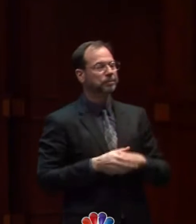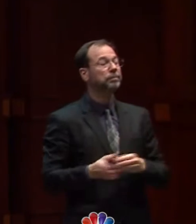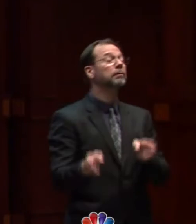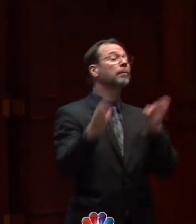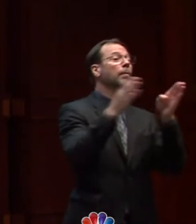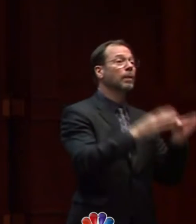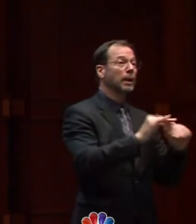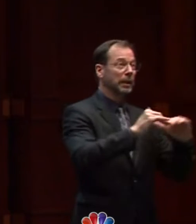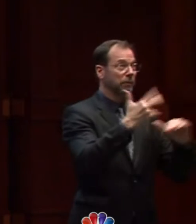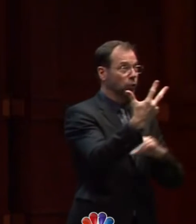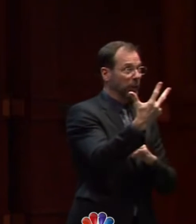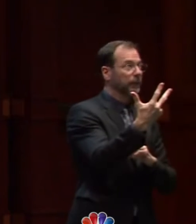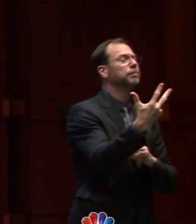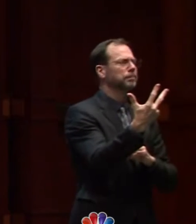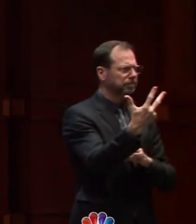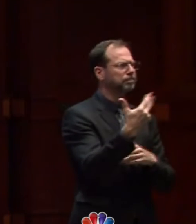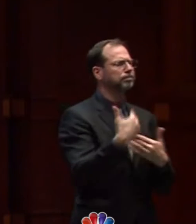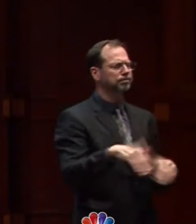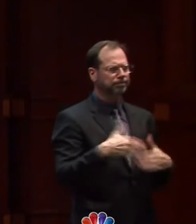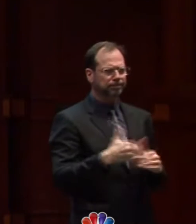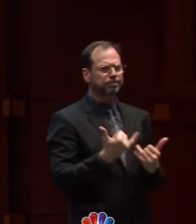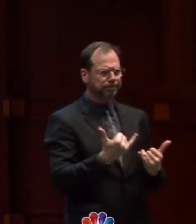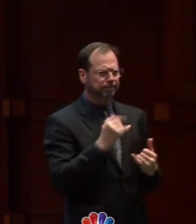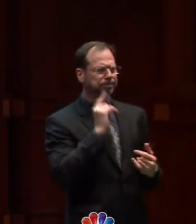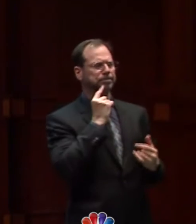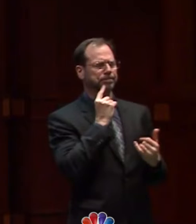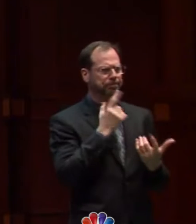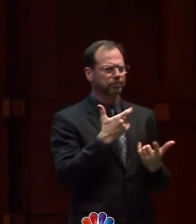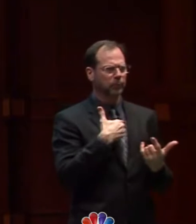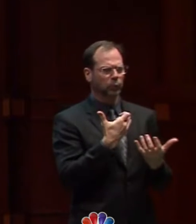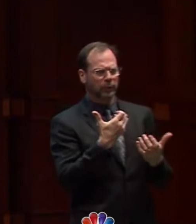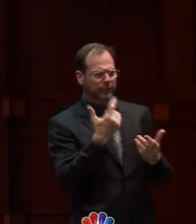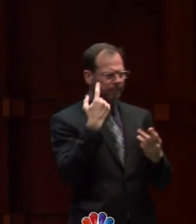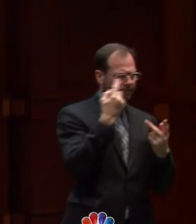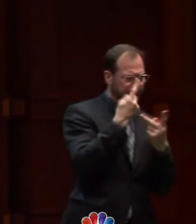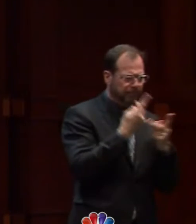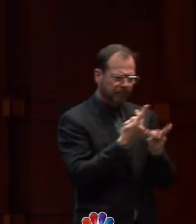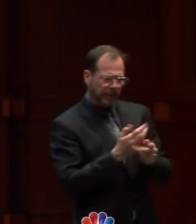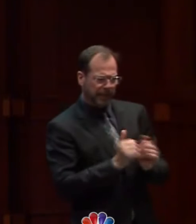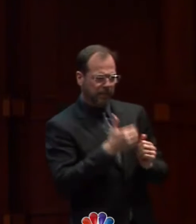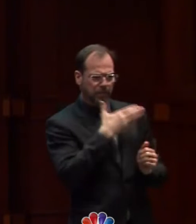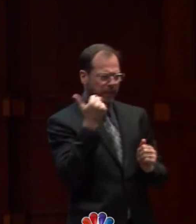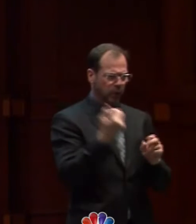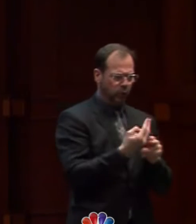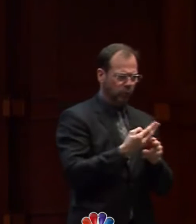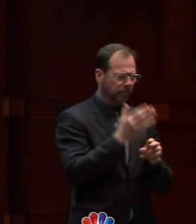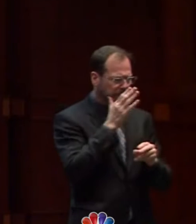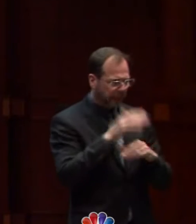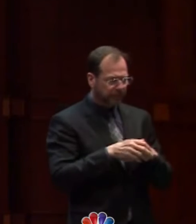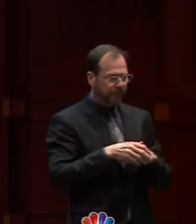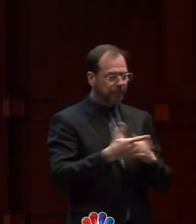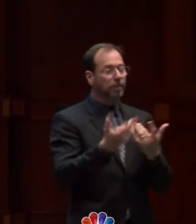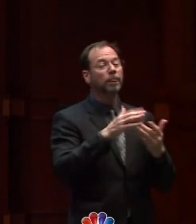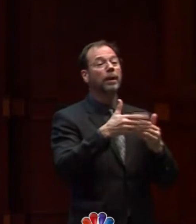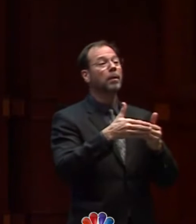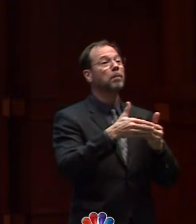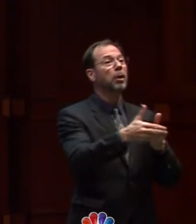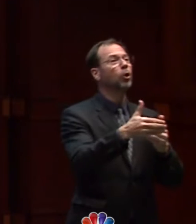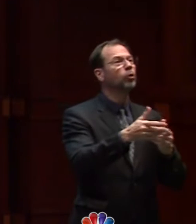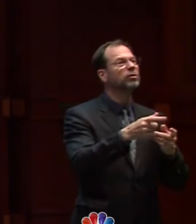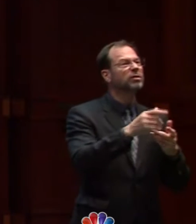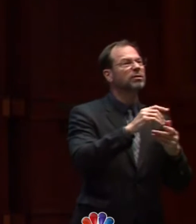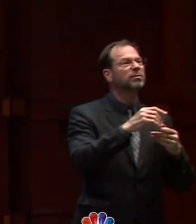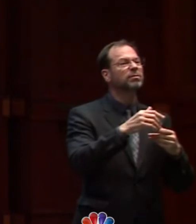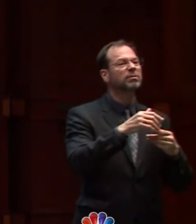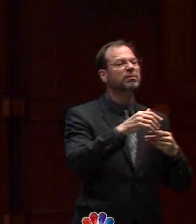level three, we start talking about, okay, we want to use beds differently. And so if you look at a post-anesthesia care unit, which is where I